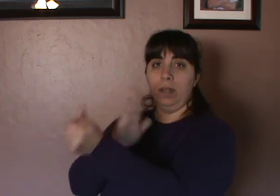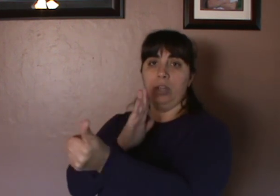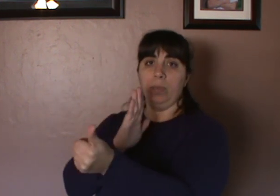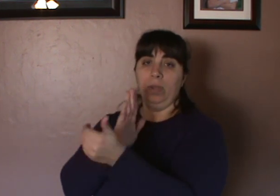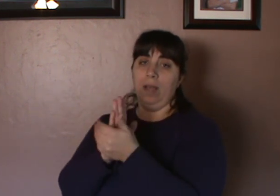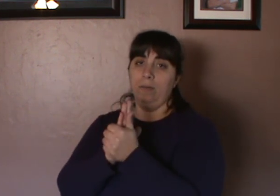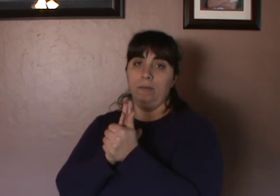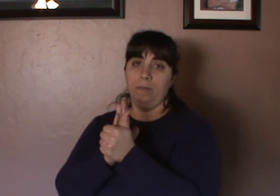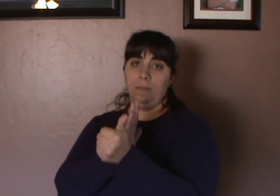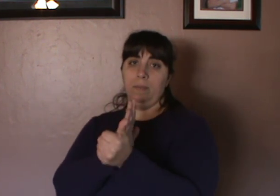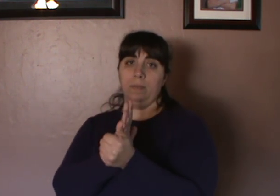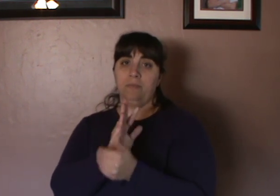just pull out.